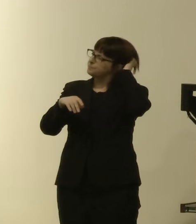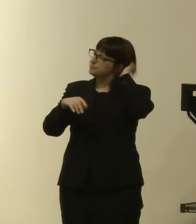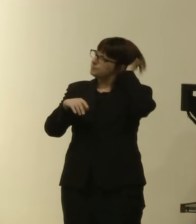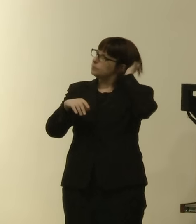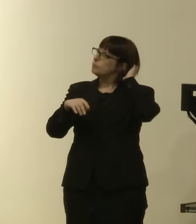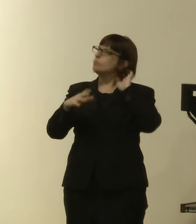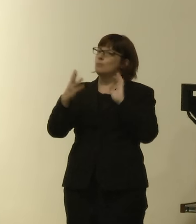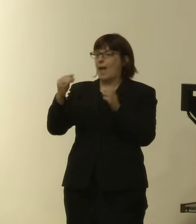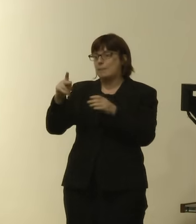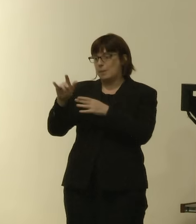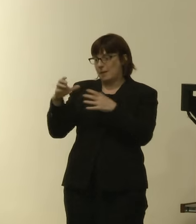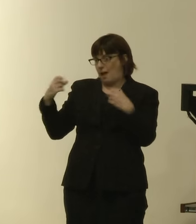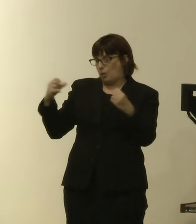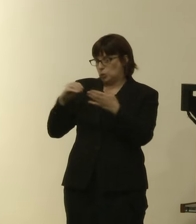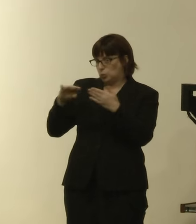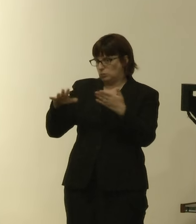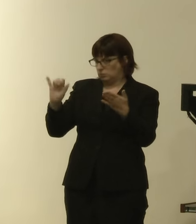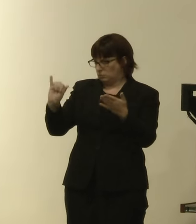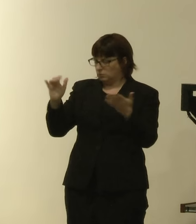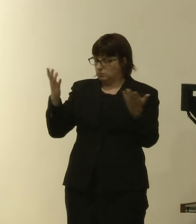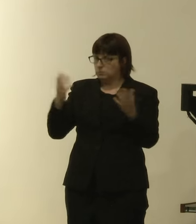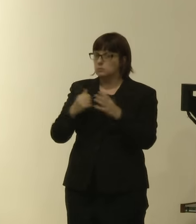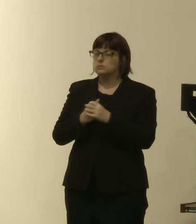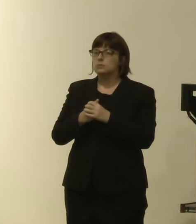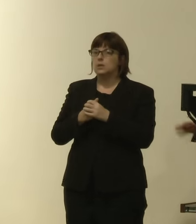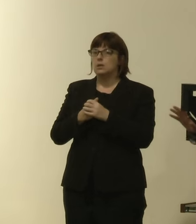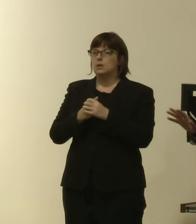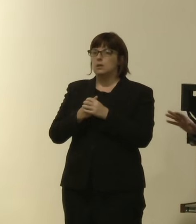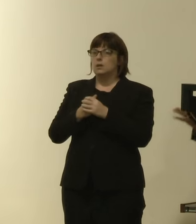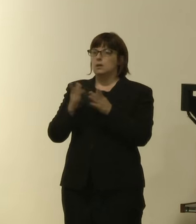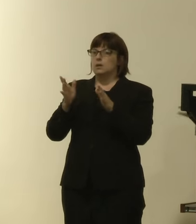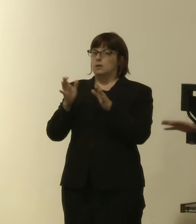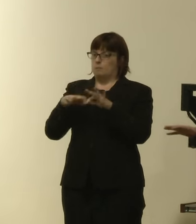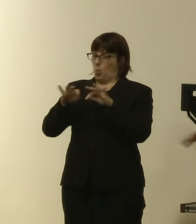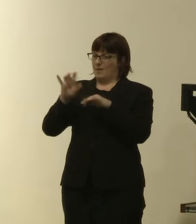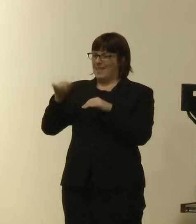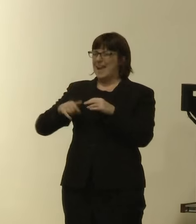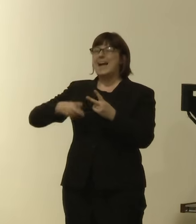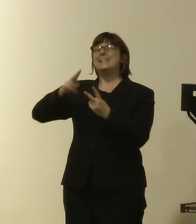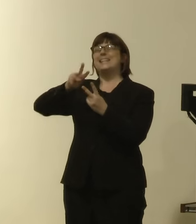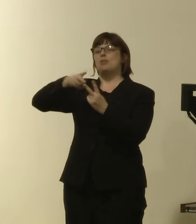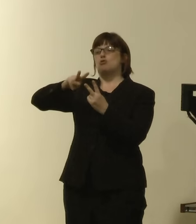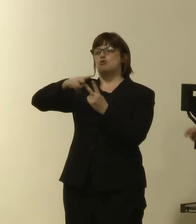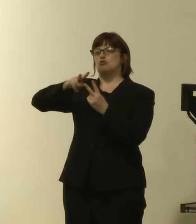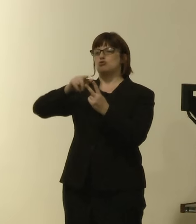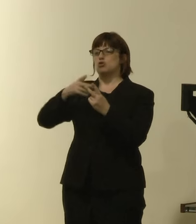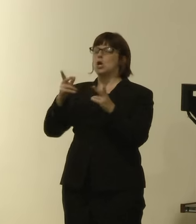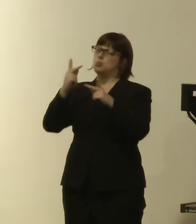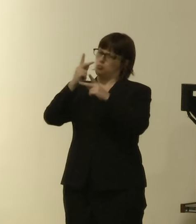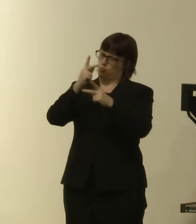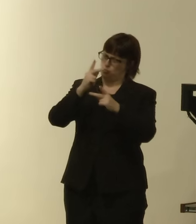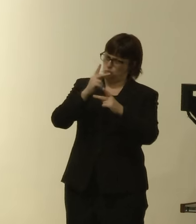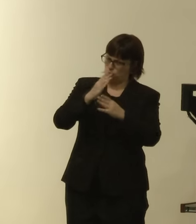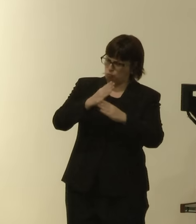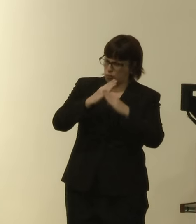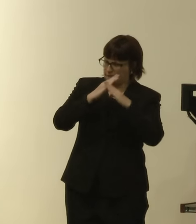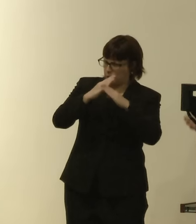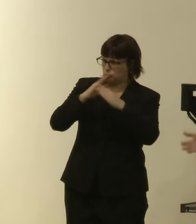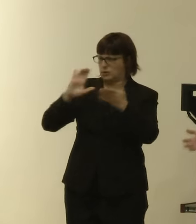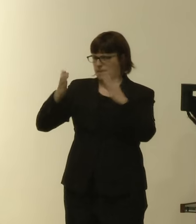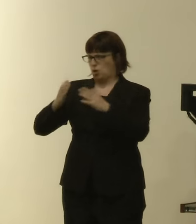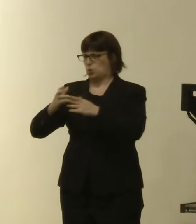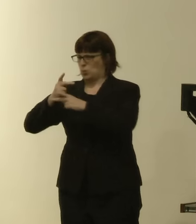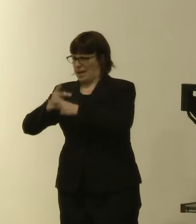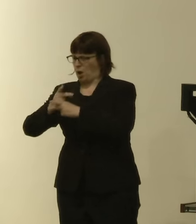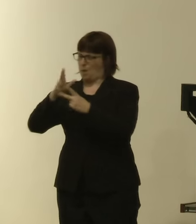What I would beg of you is that you refuse that either-or approach, prevention versus care, and